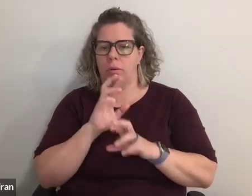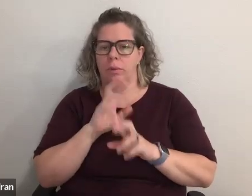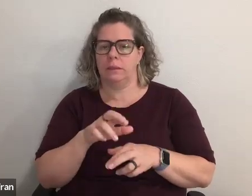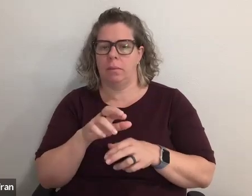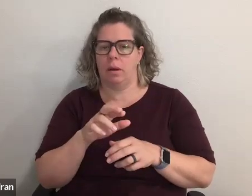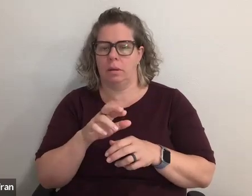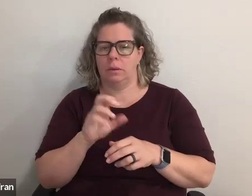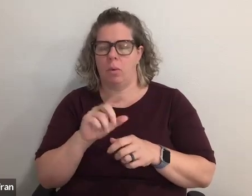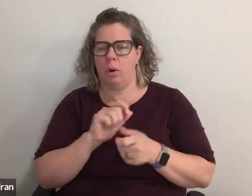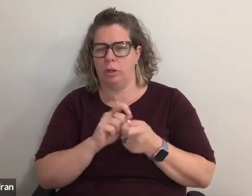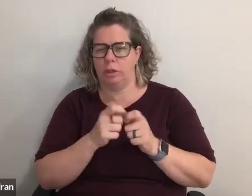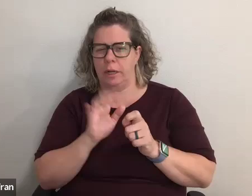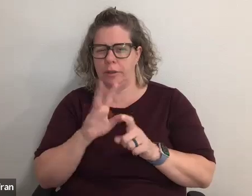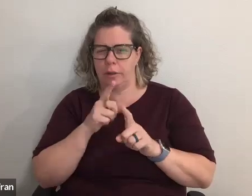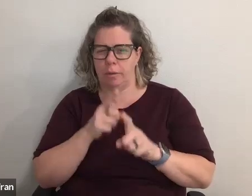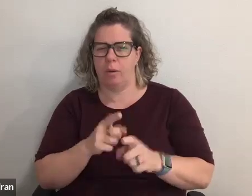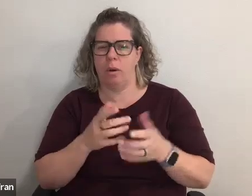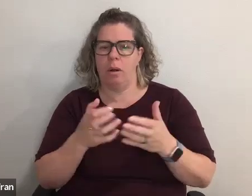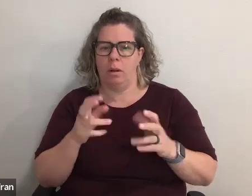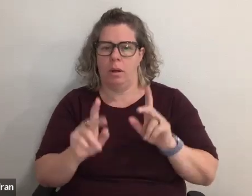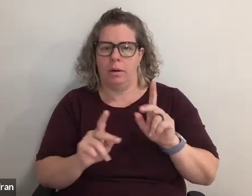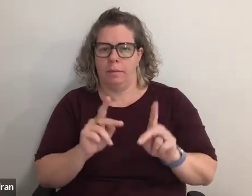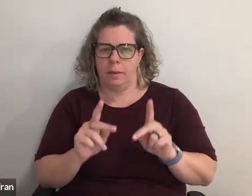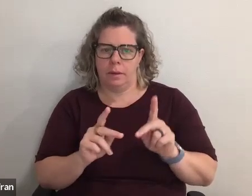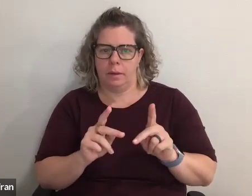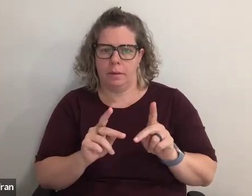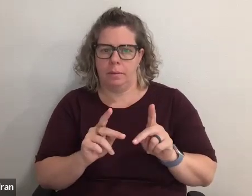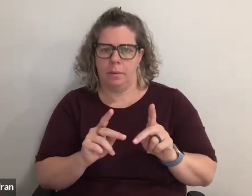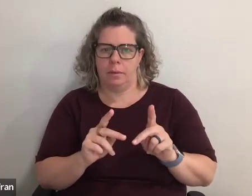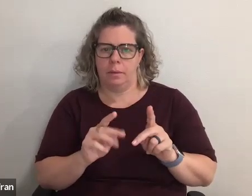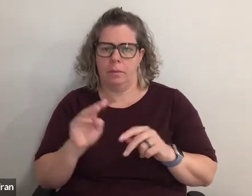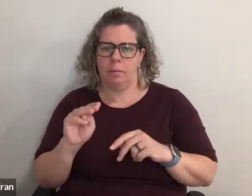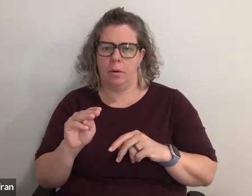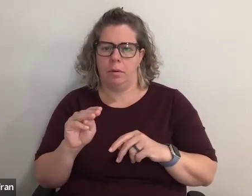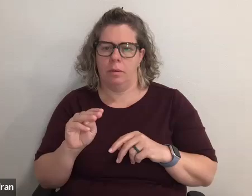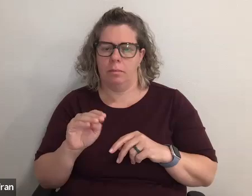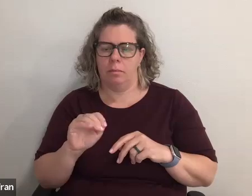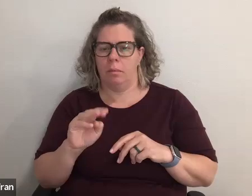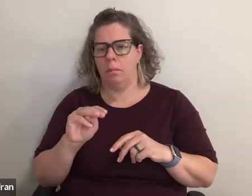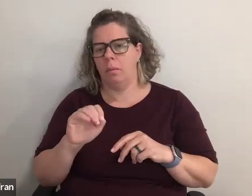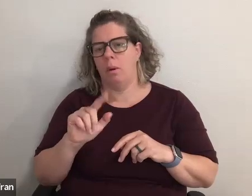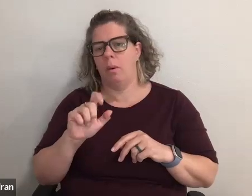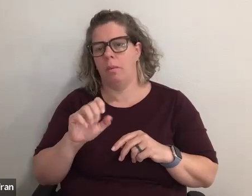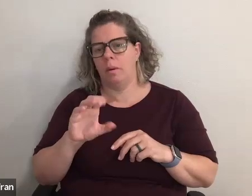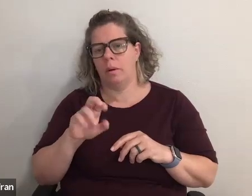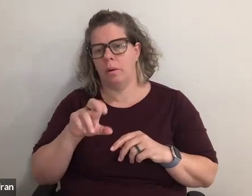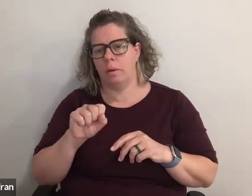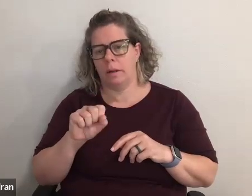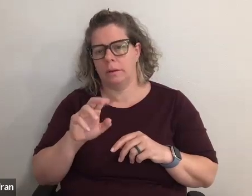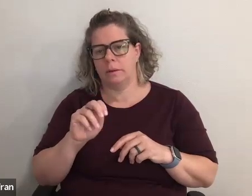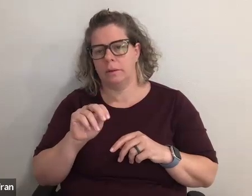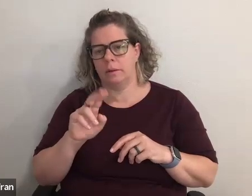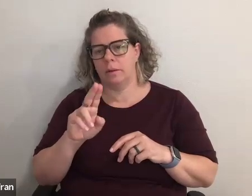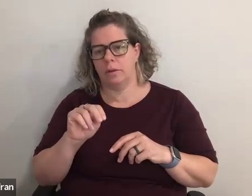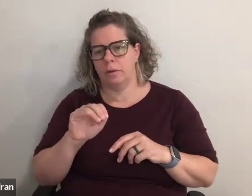change what their goals are. And so a lot of the people who were working on the mobile crisis units now are focusing more on